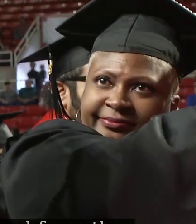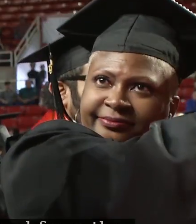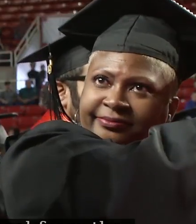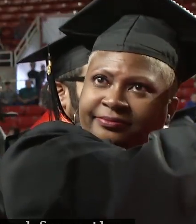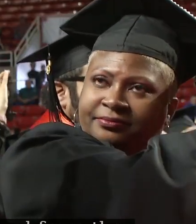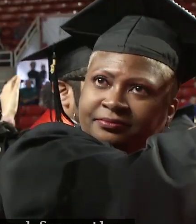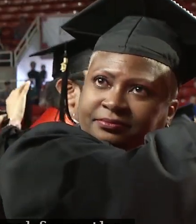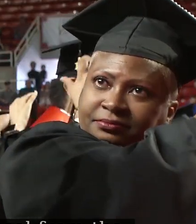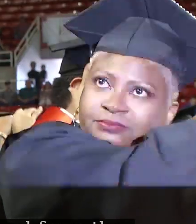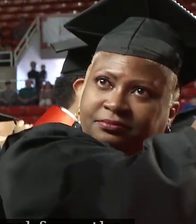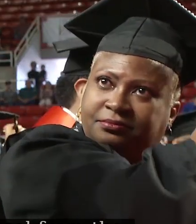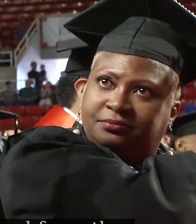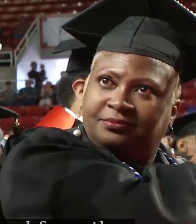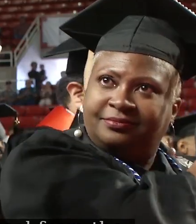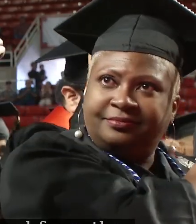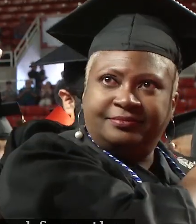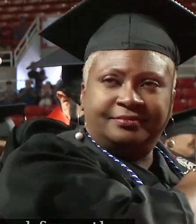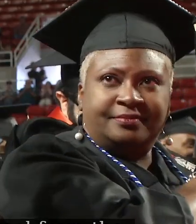graduate. Congratulations.